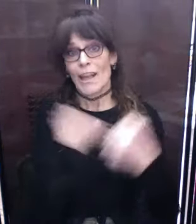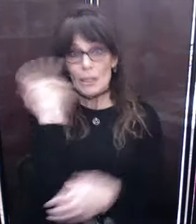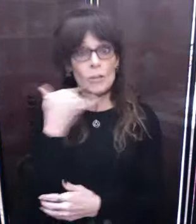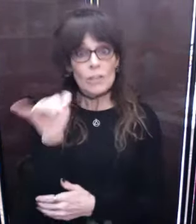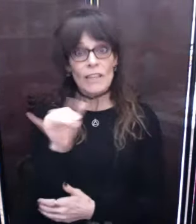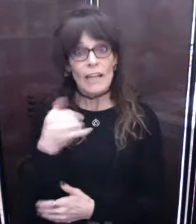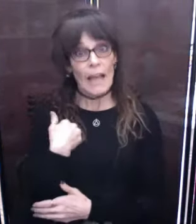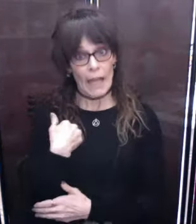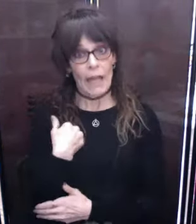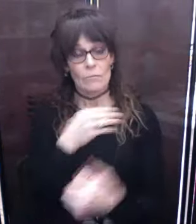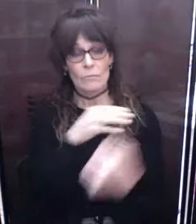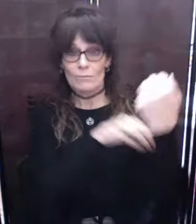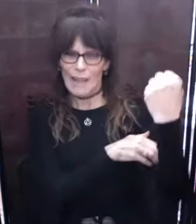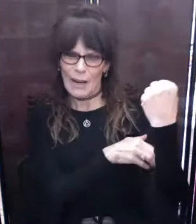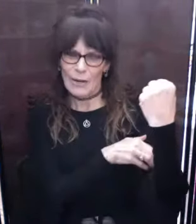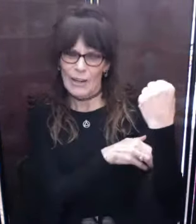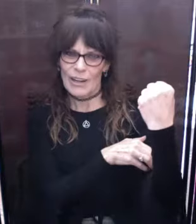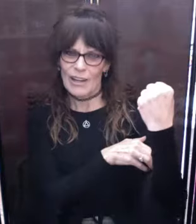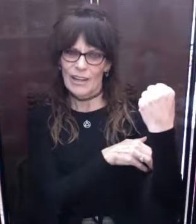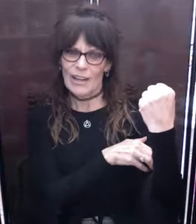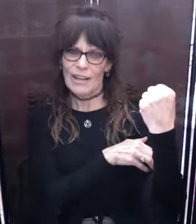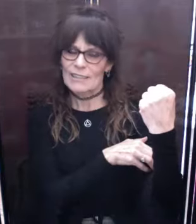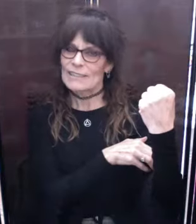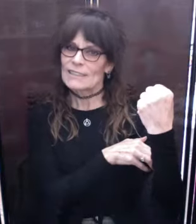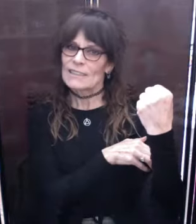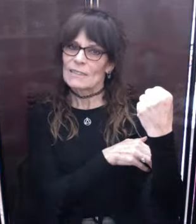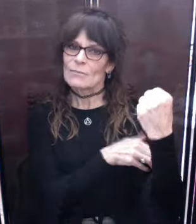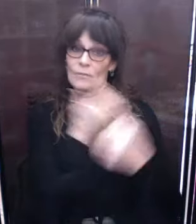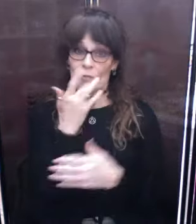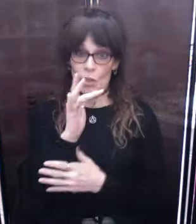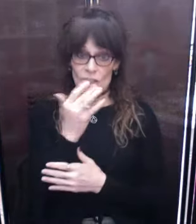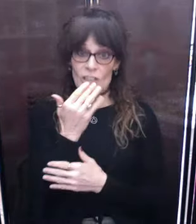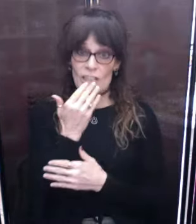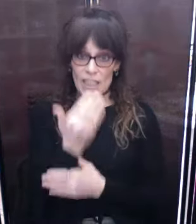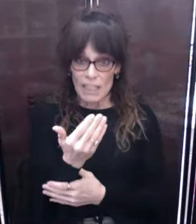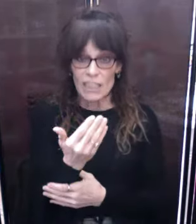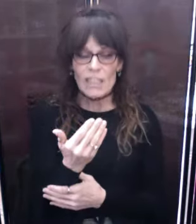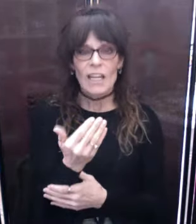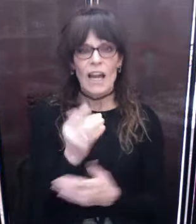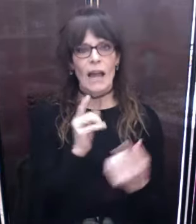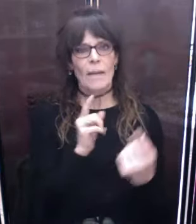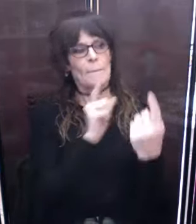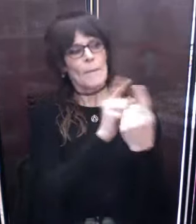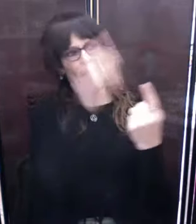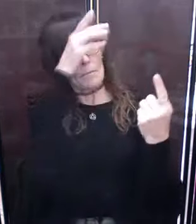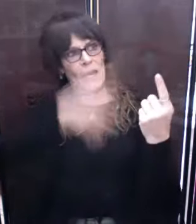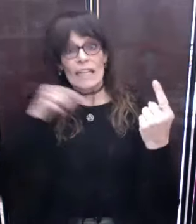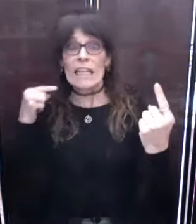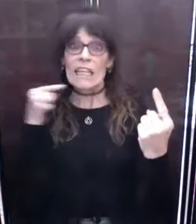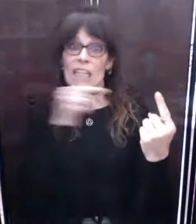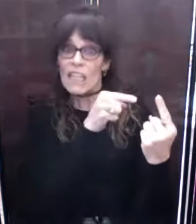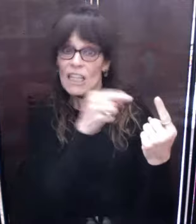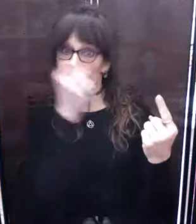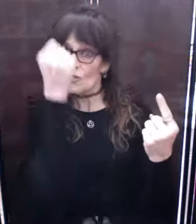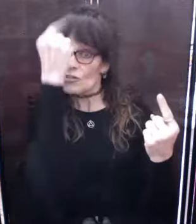power. But fortunately, I ran into a gentleman in AA that understood the fatal nature of this disease, because